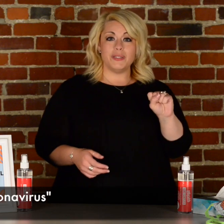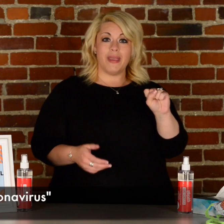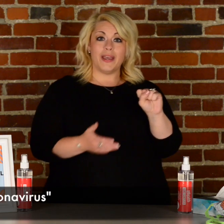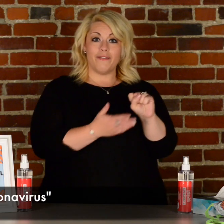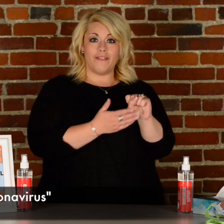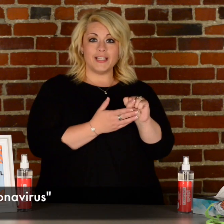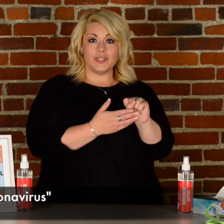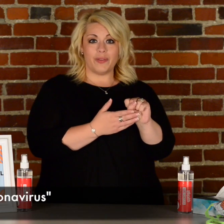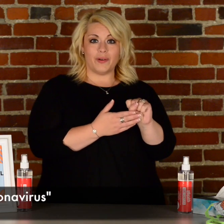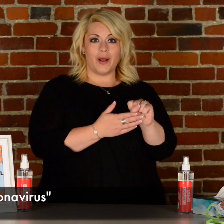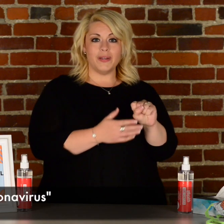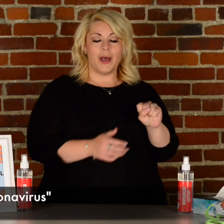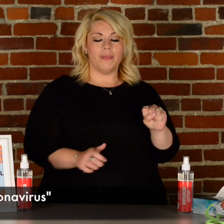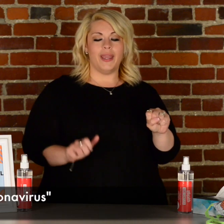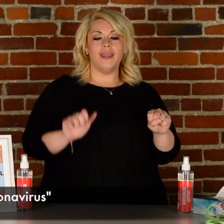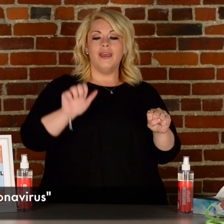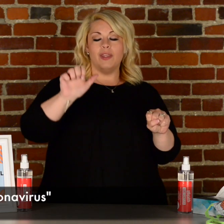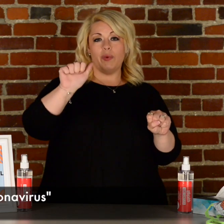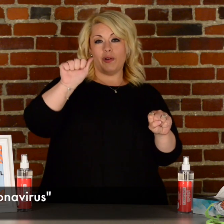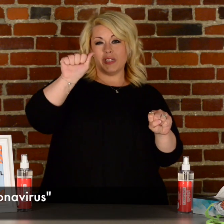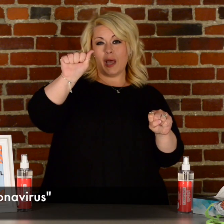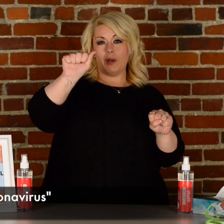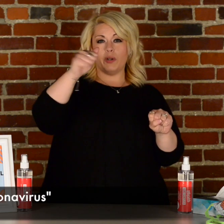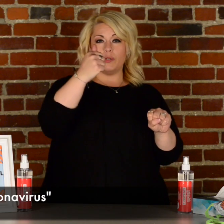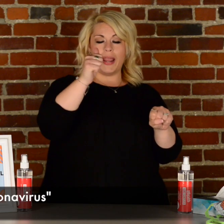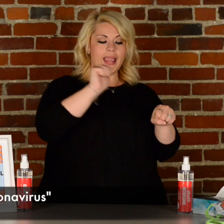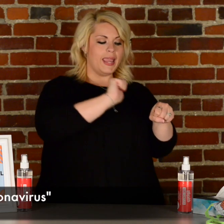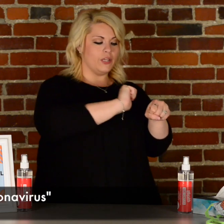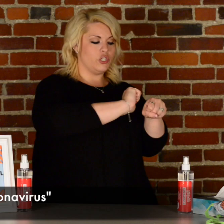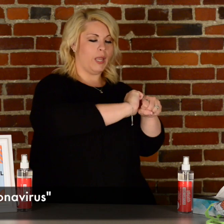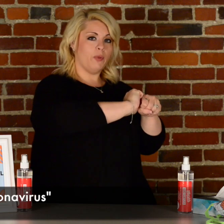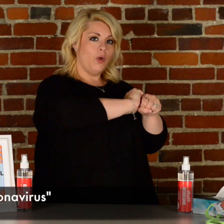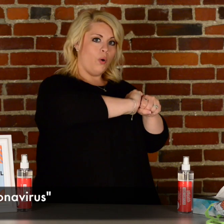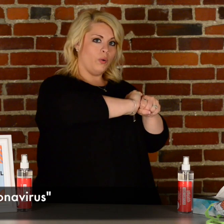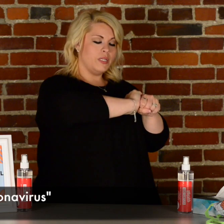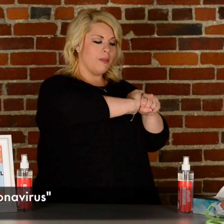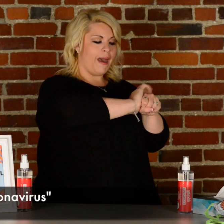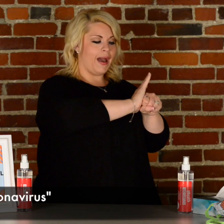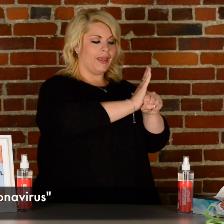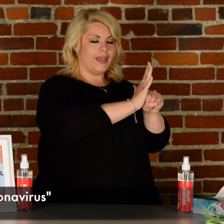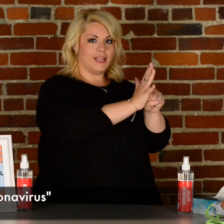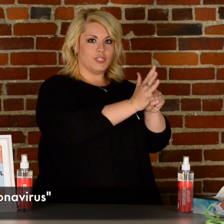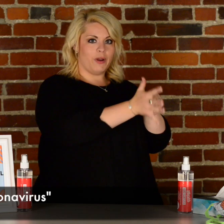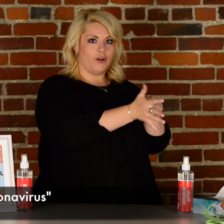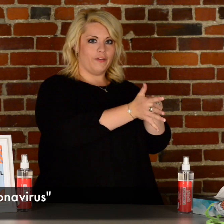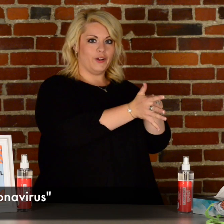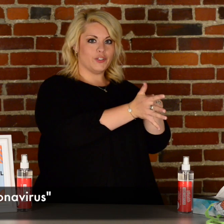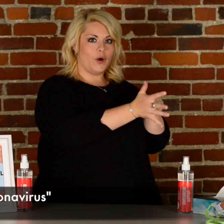make a fist with our non-dominant, and with our dominant we're doing a hand shape. Hold it to the back and then spread our fingers